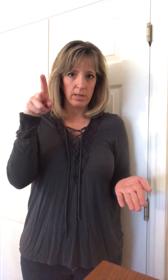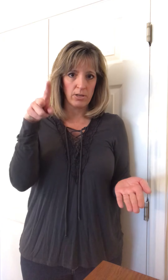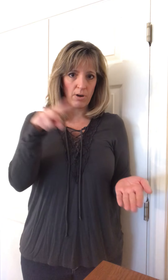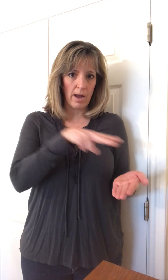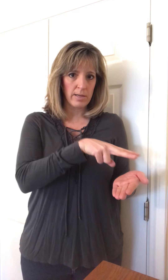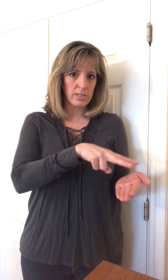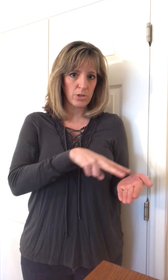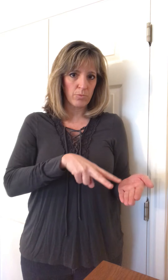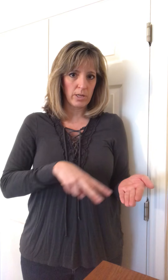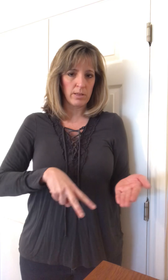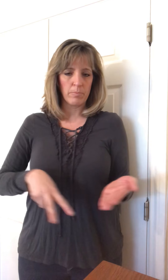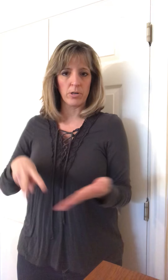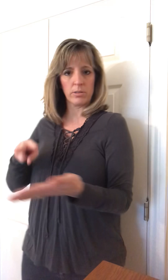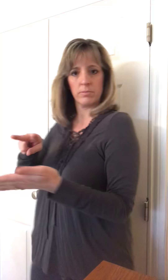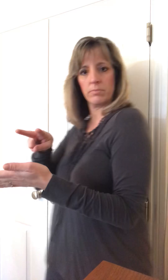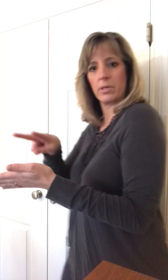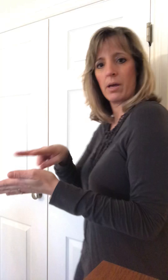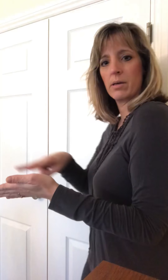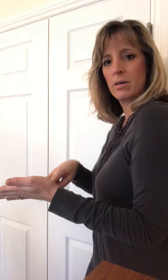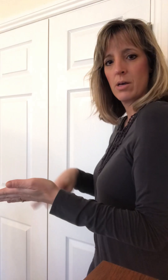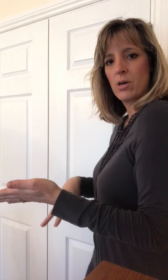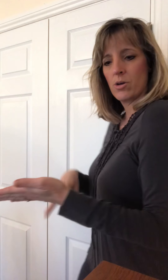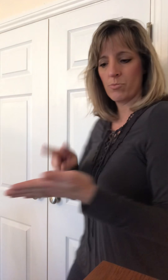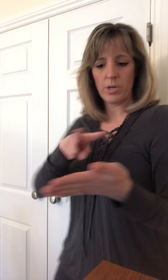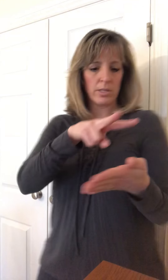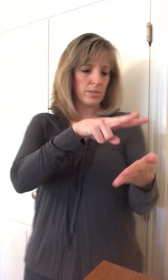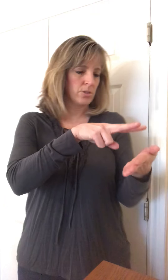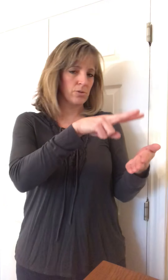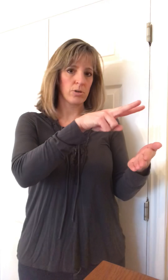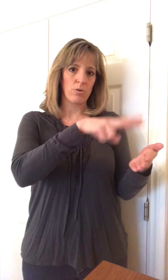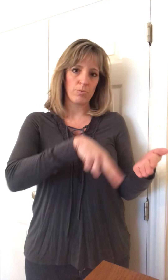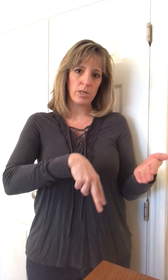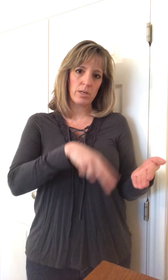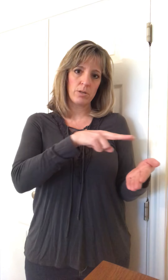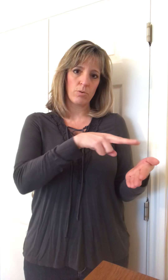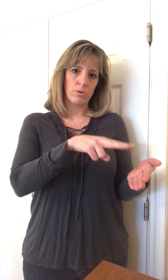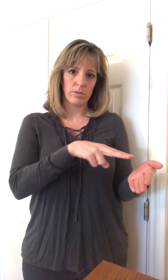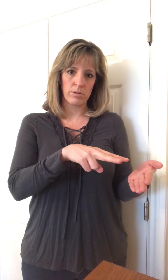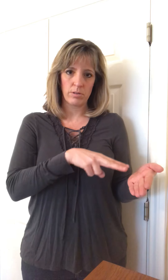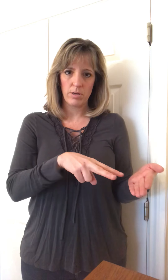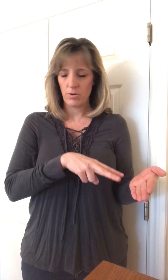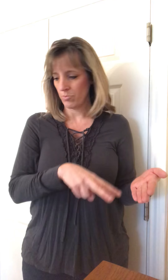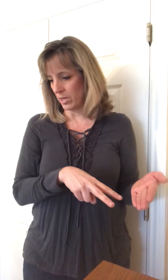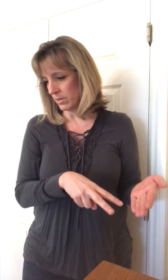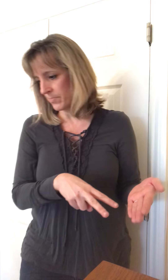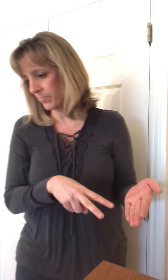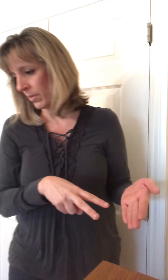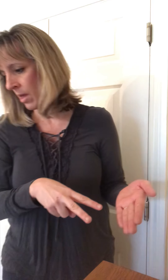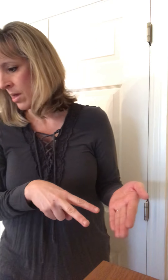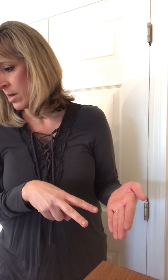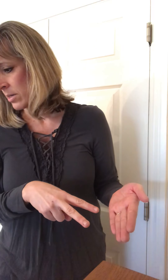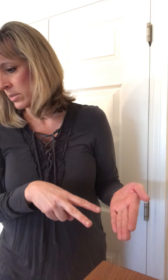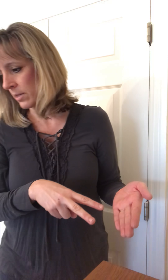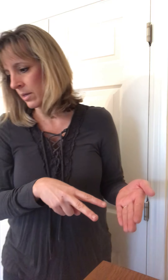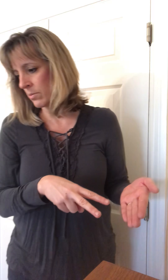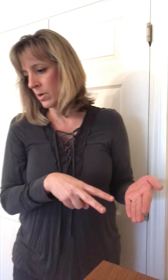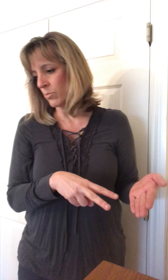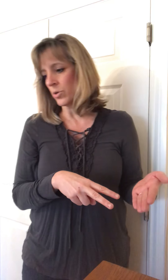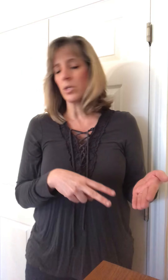your eyes, and you're reading the book. Okay? Read. So you can go read or read. Second word